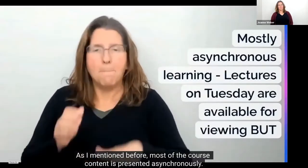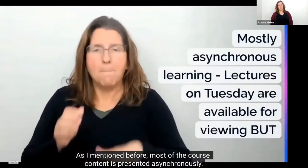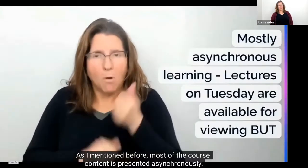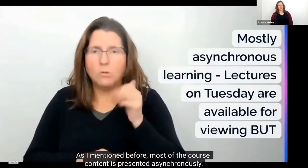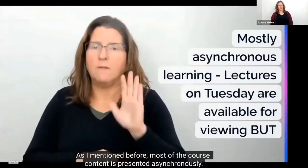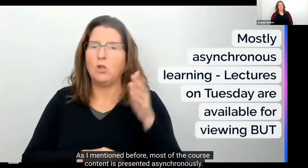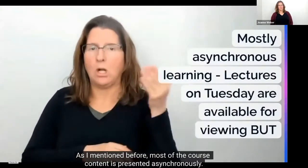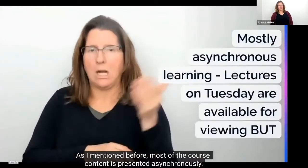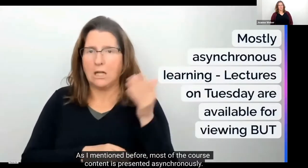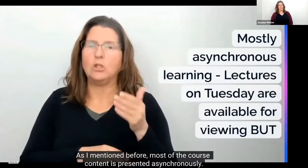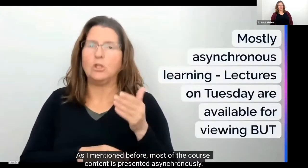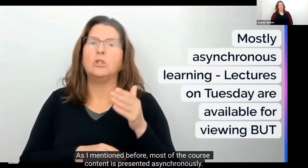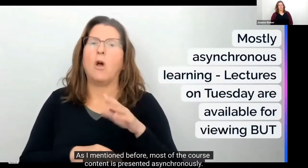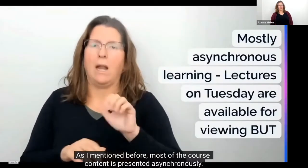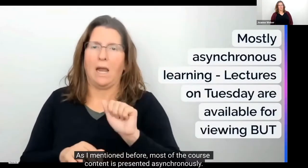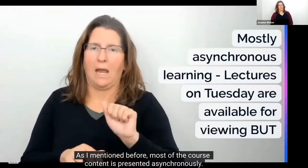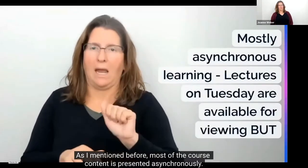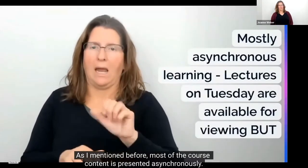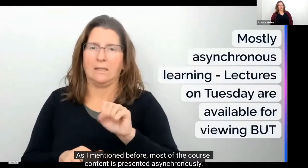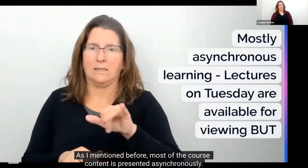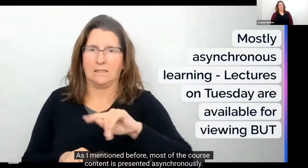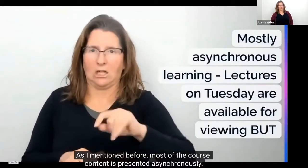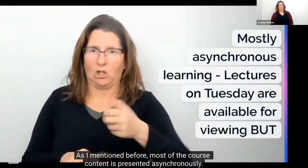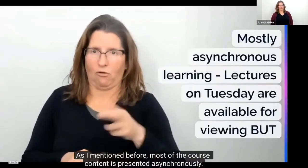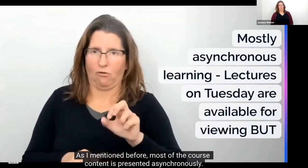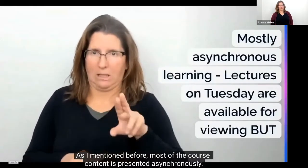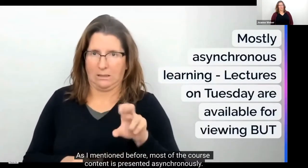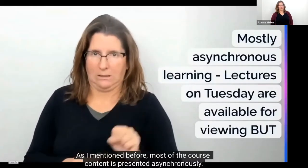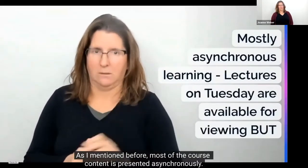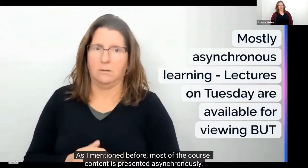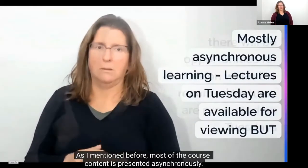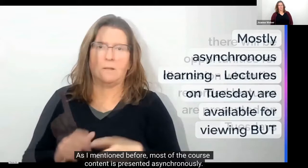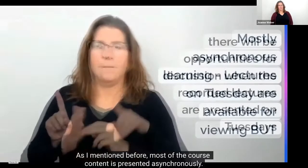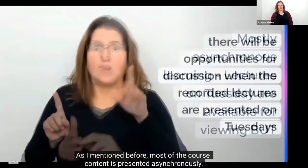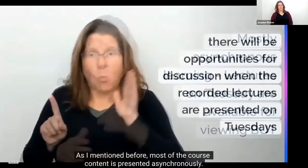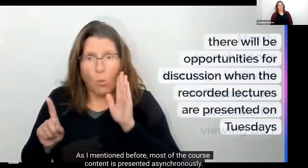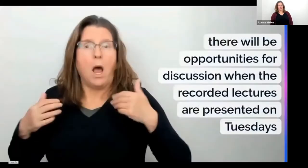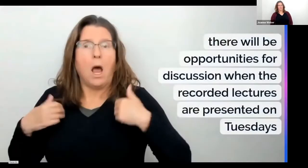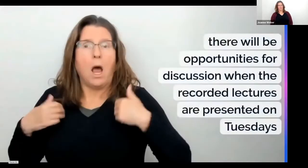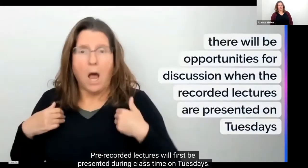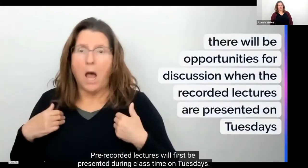As I mentioned before, most of the course content is presented asynchronously.